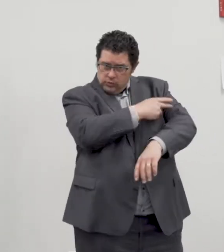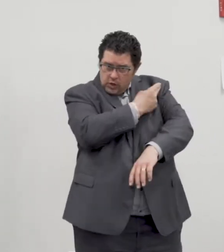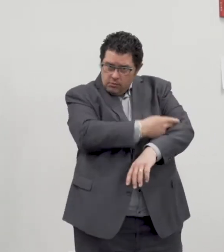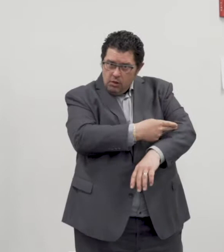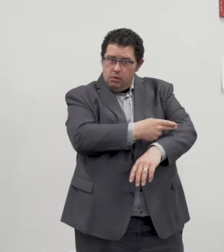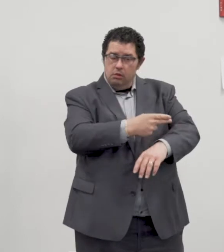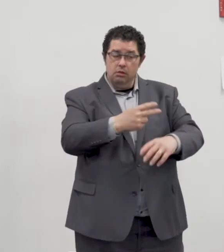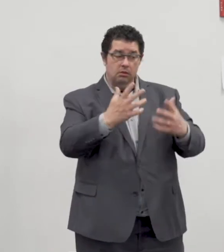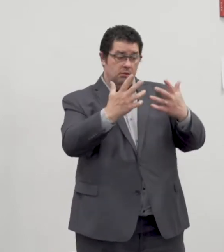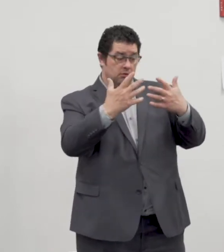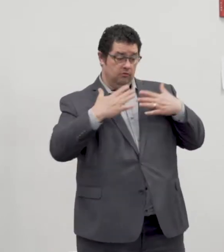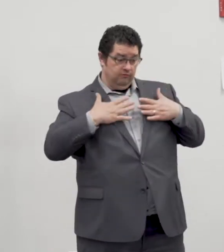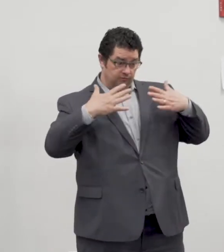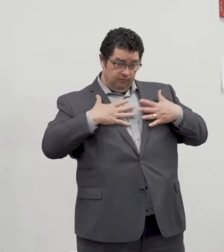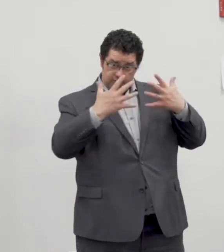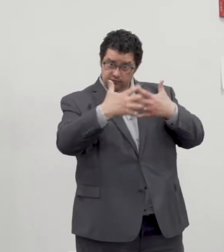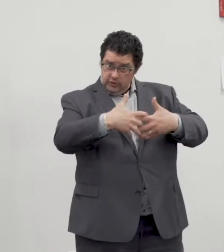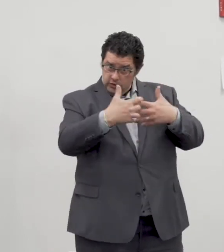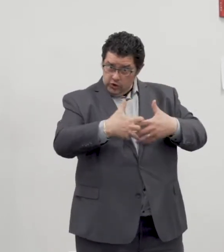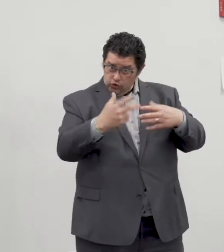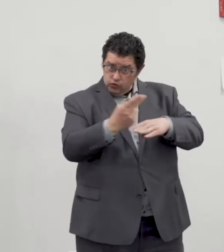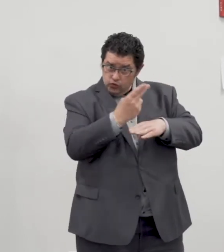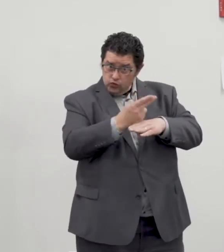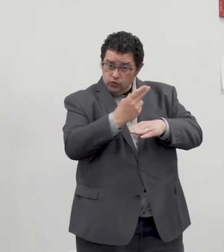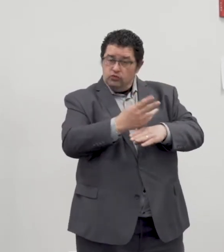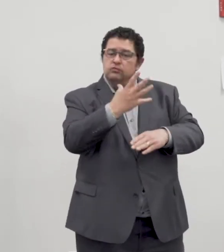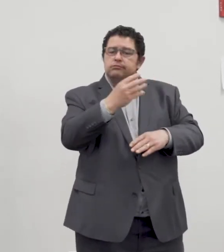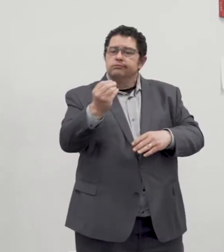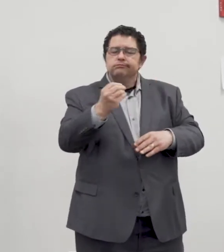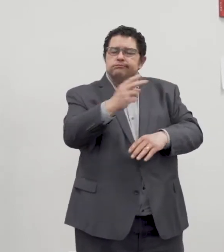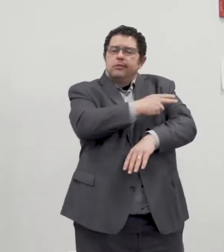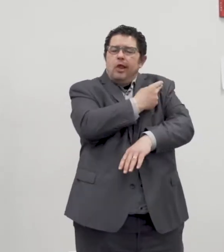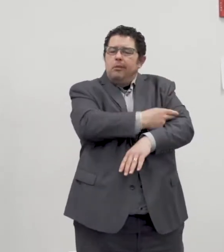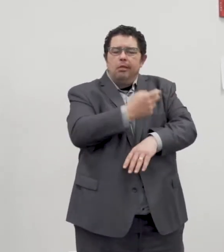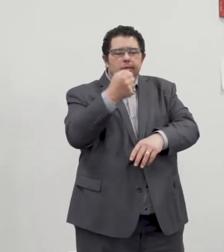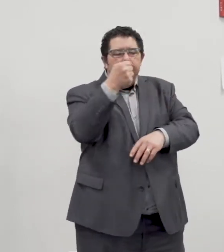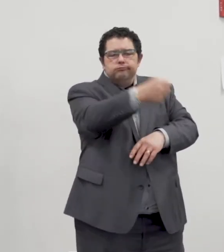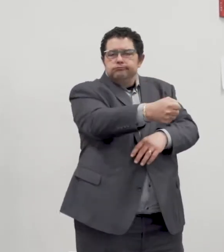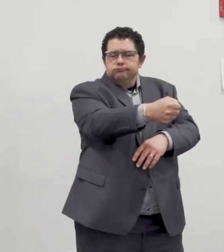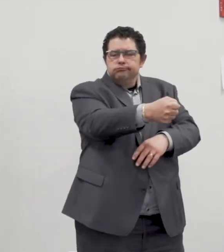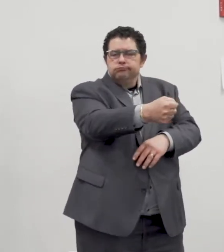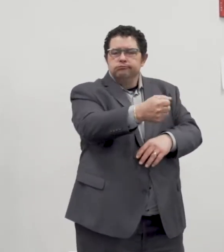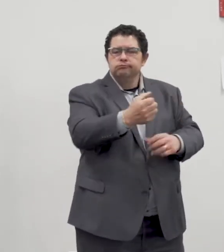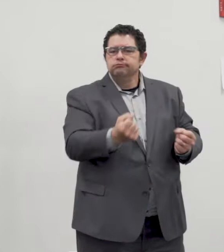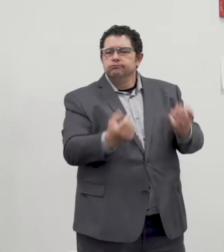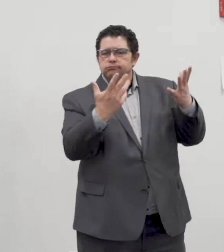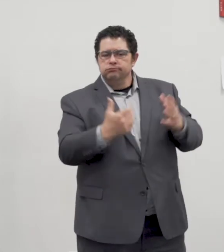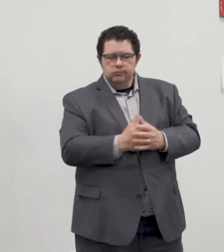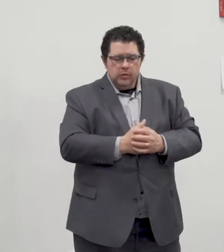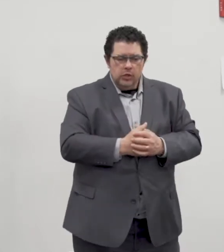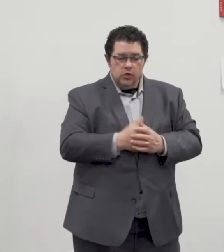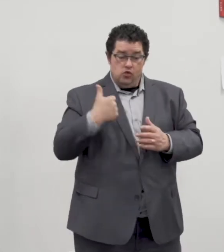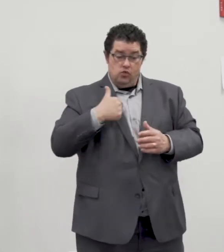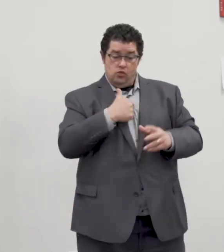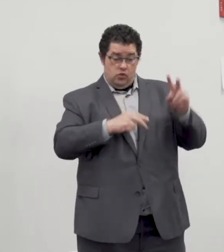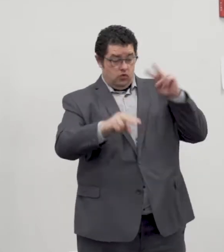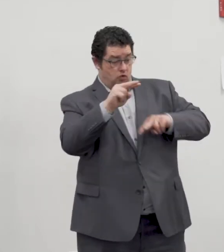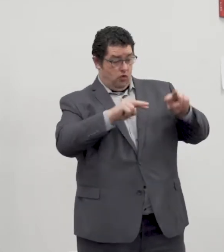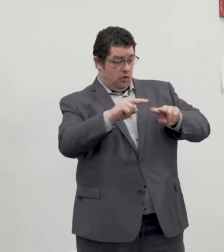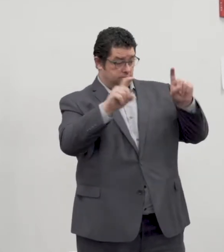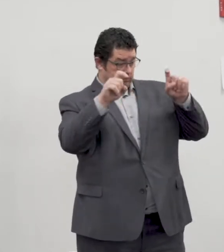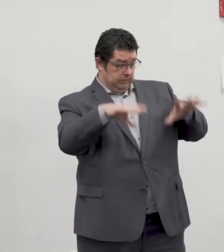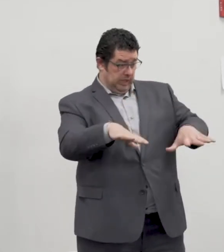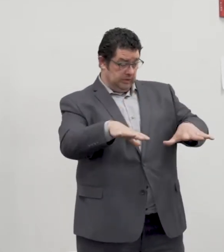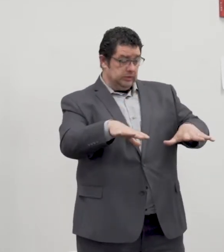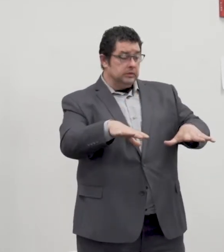ventilator usage, and we're also watching hospital admissions. We're looking at the testing results. As testing